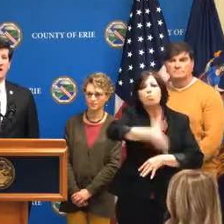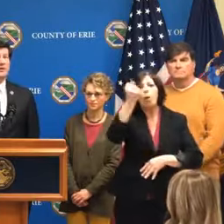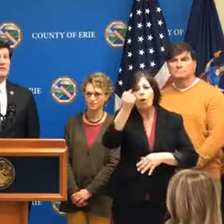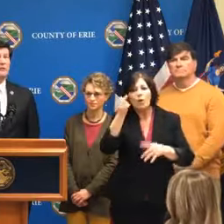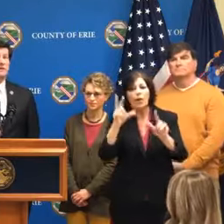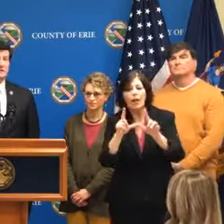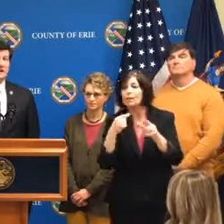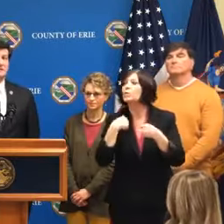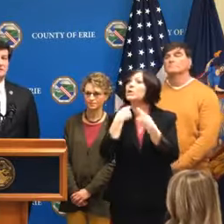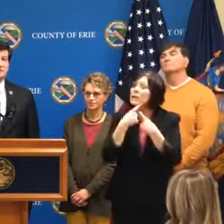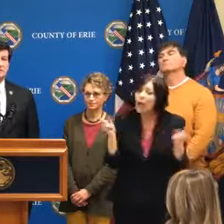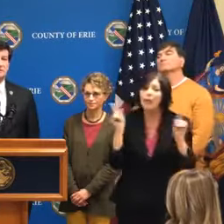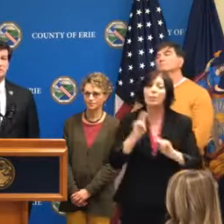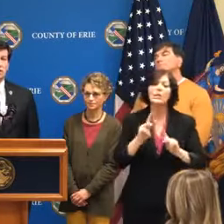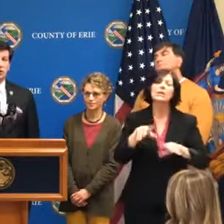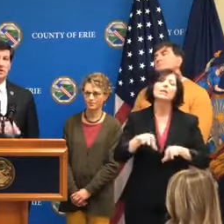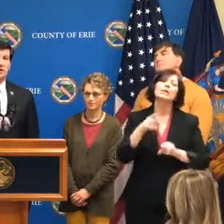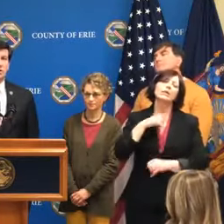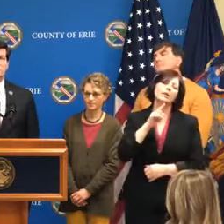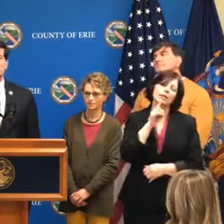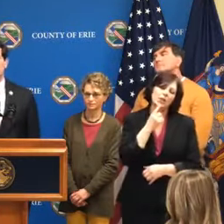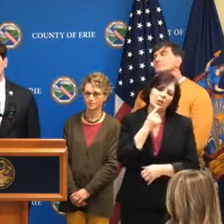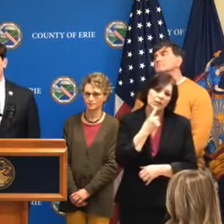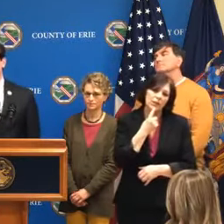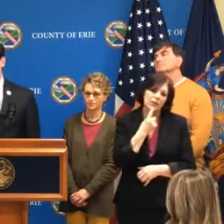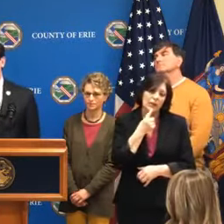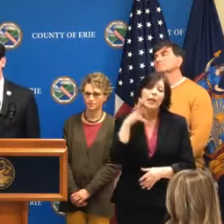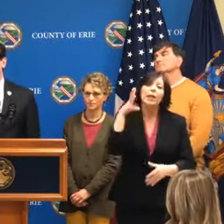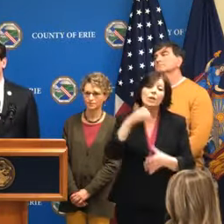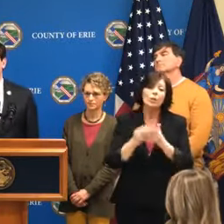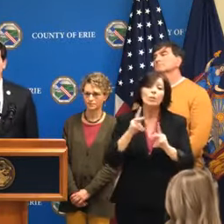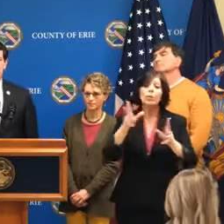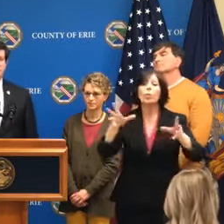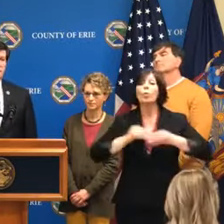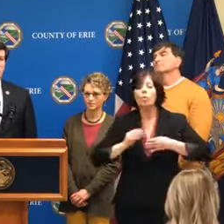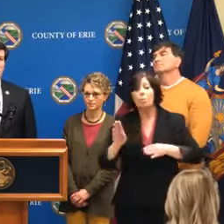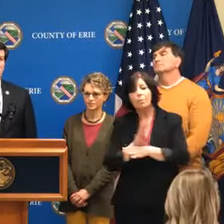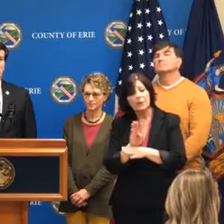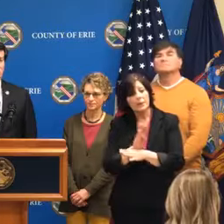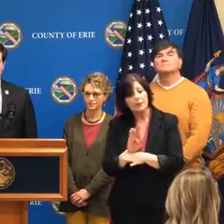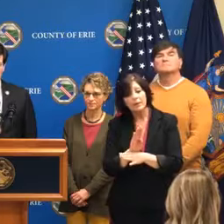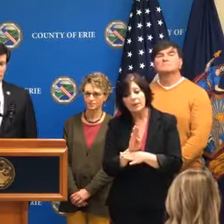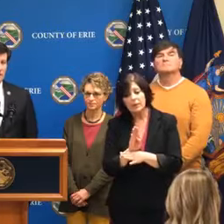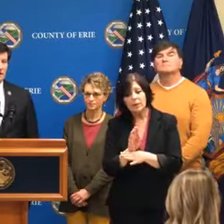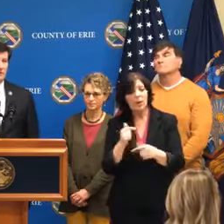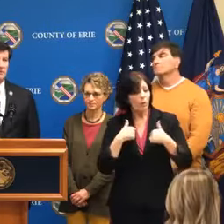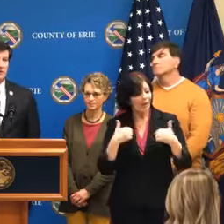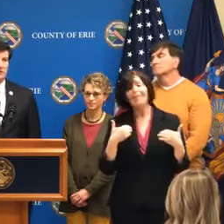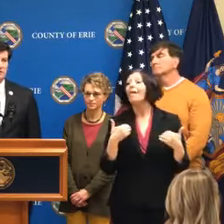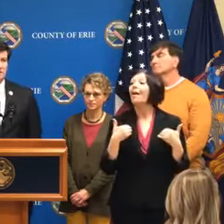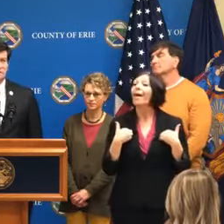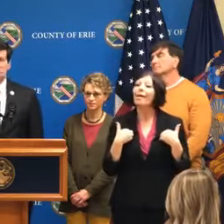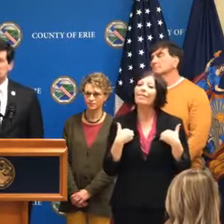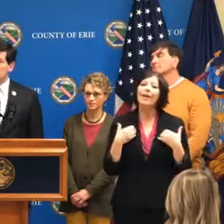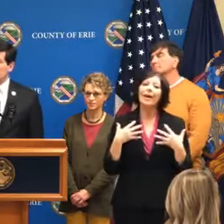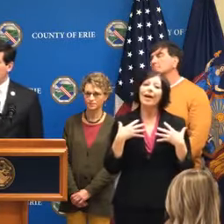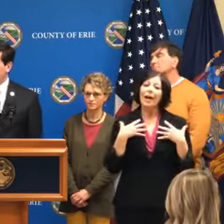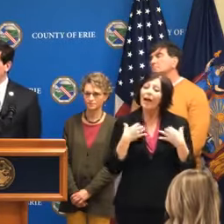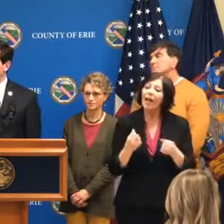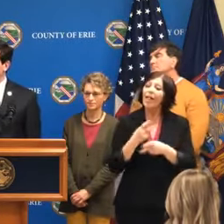we're telling everyone, take this seriously, including the owners of establishments. We do have state health care, or Erie County Department of Health Care